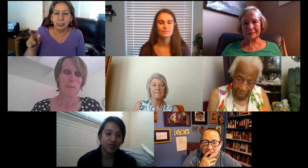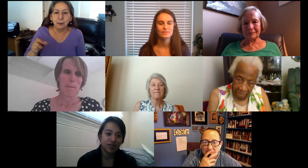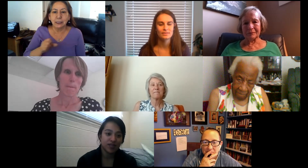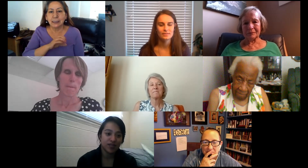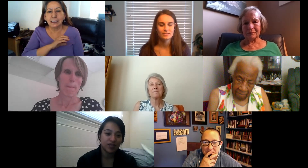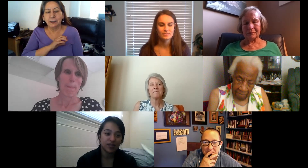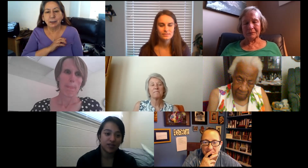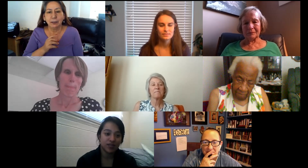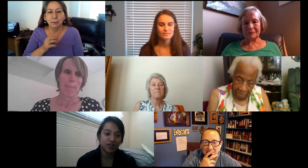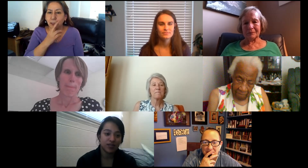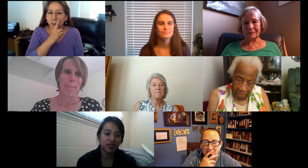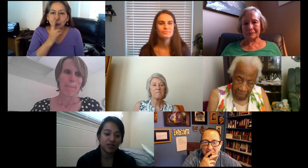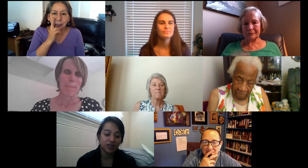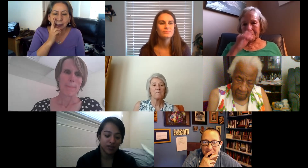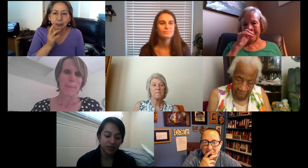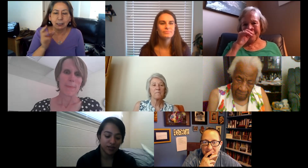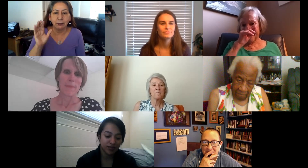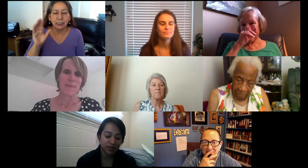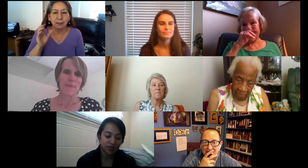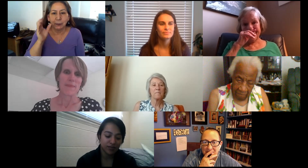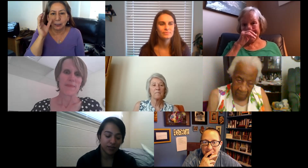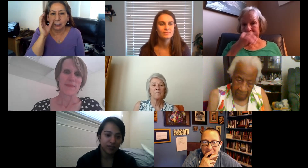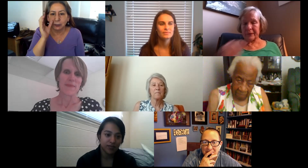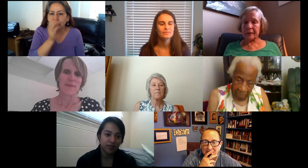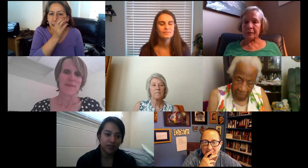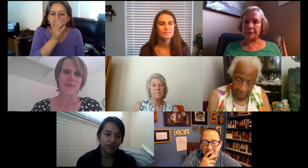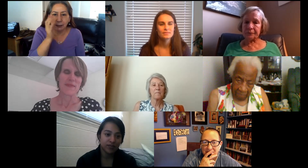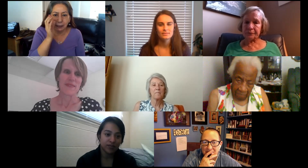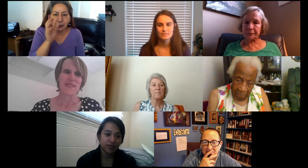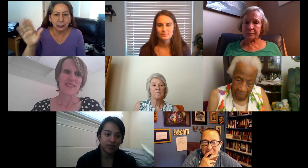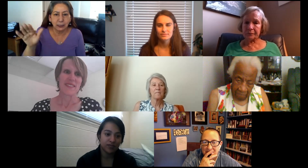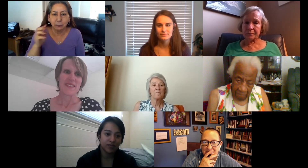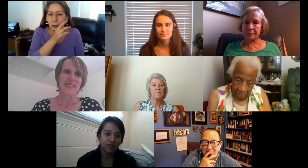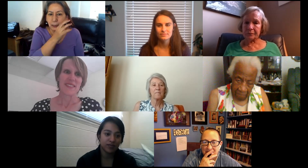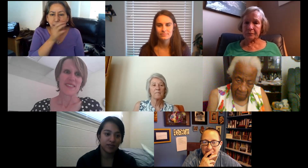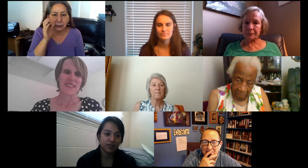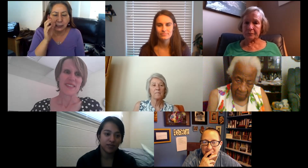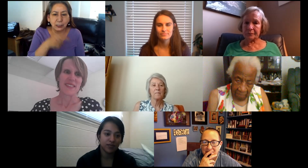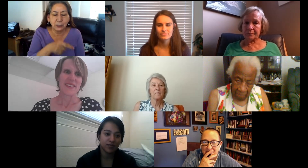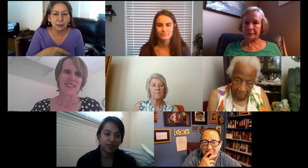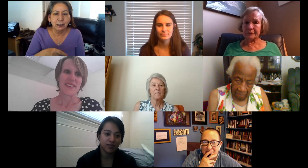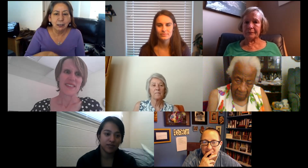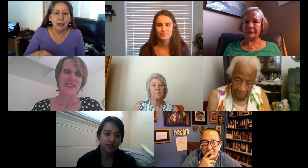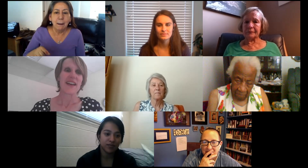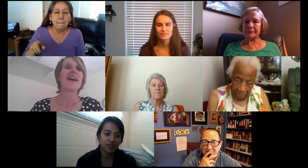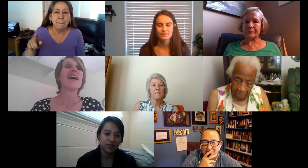was Cindy here because Rosie, now the deaf community calls her Cindy because she's Rosie's sister. My